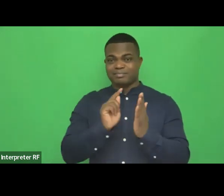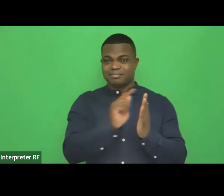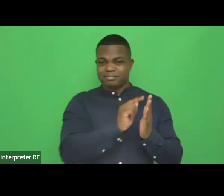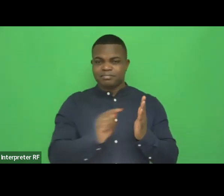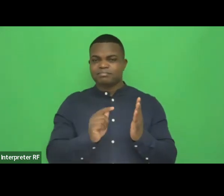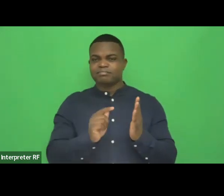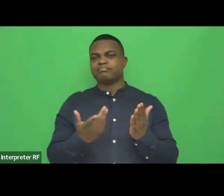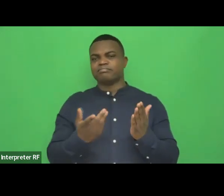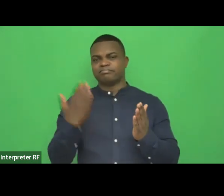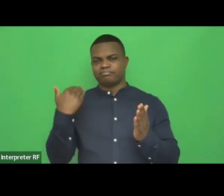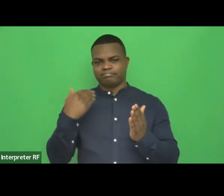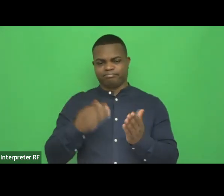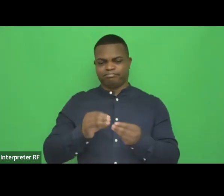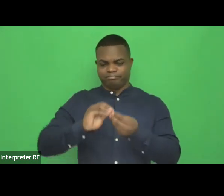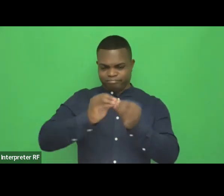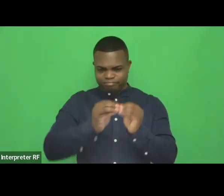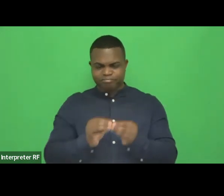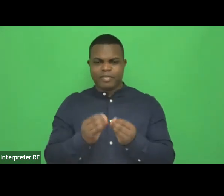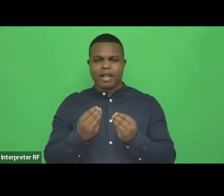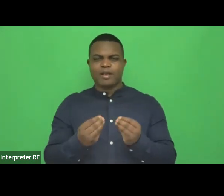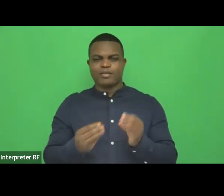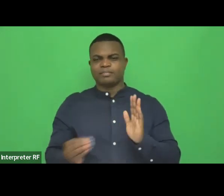textbook platforms such as Vital